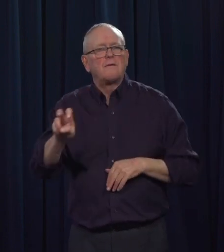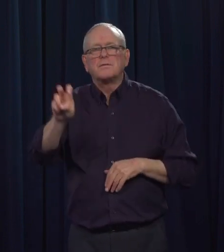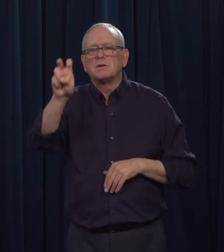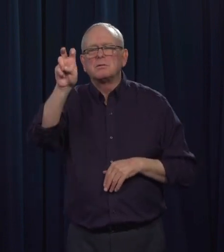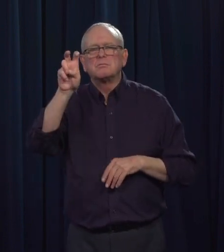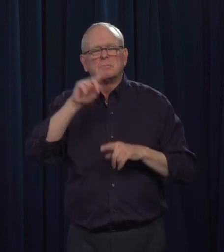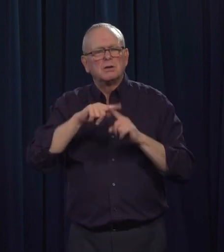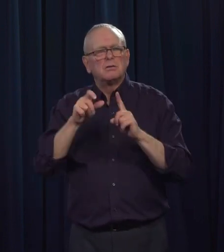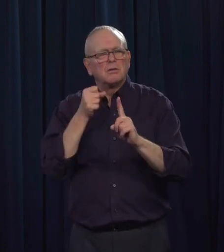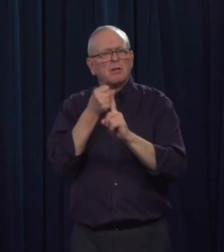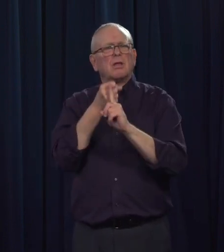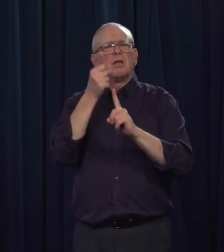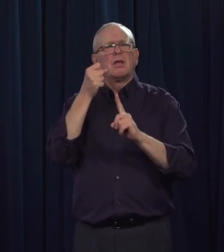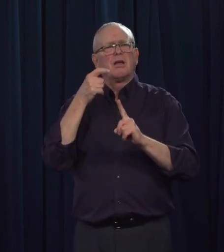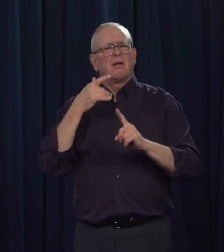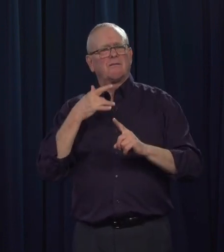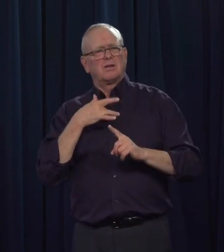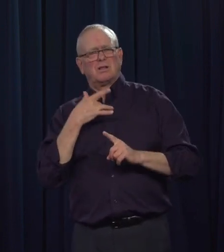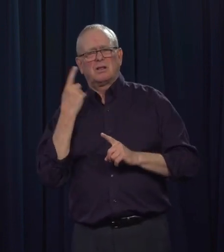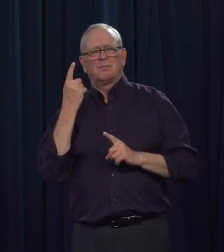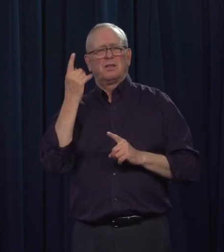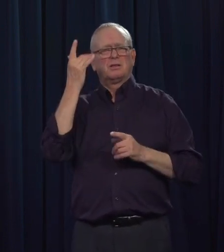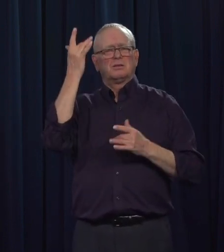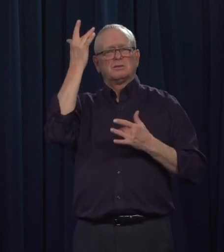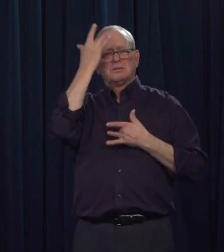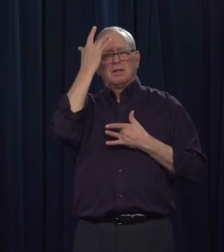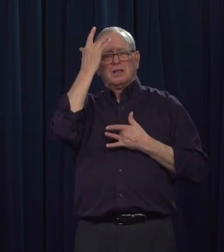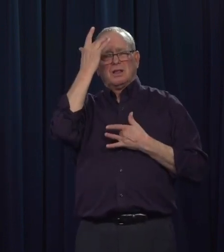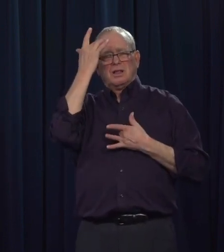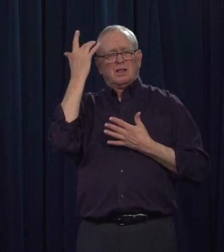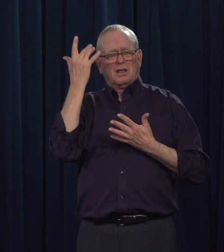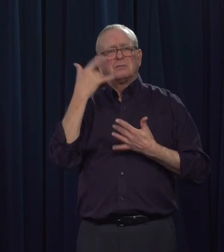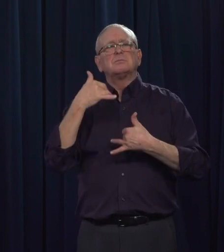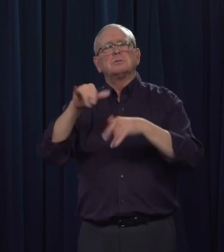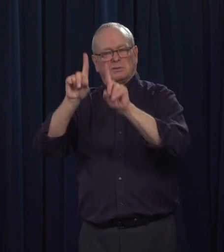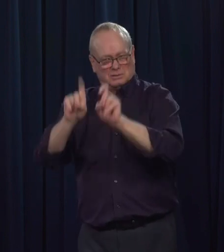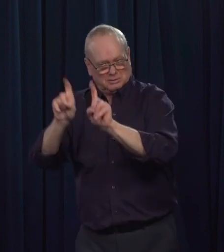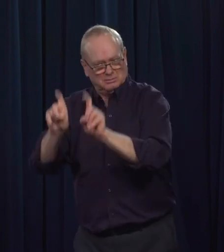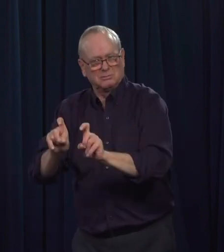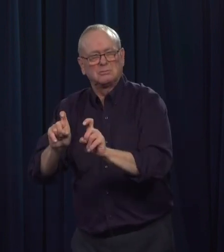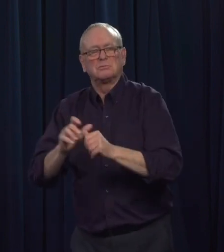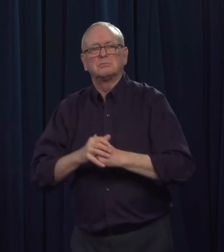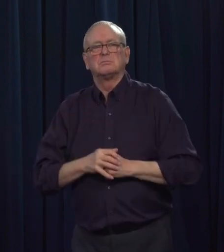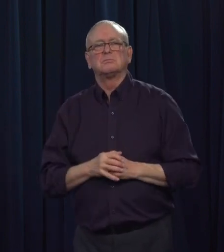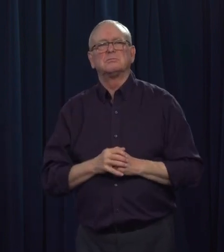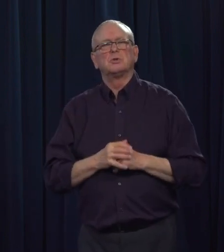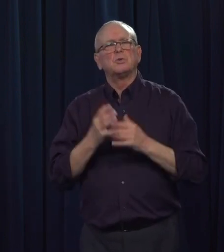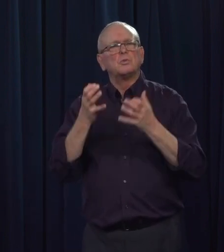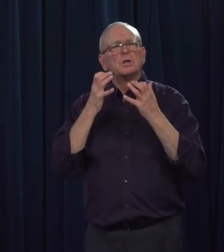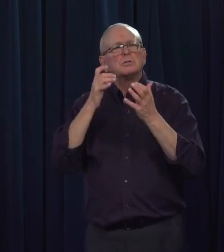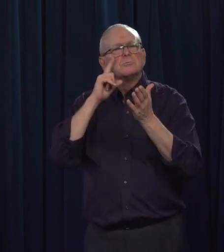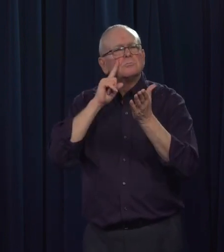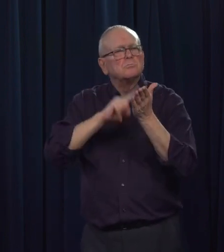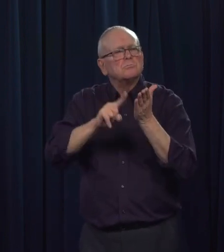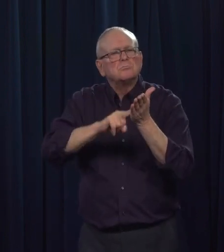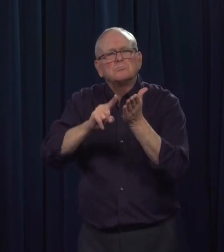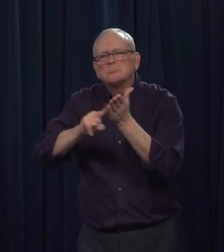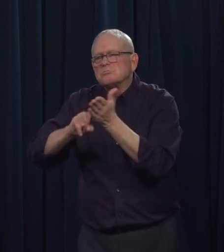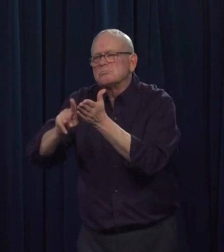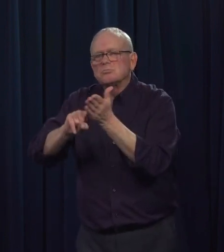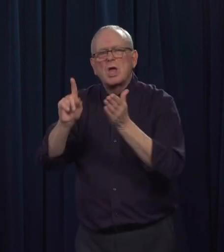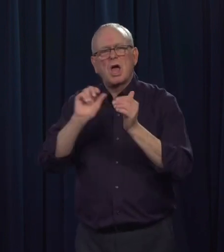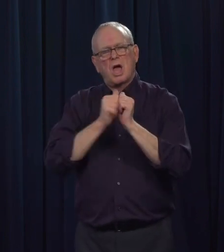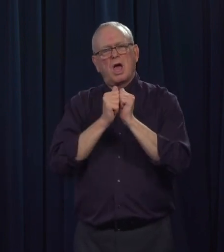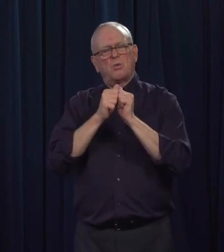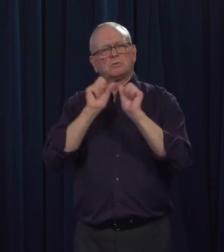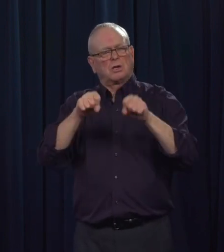who do not fit these categories will not be tested. We will honor any existing appointments that have already been made, but